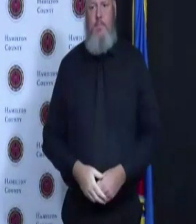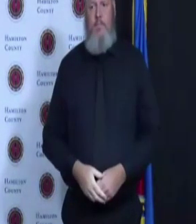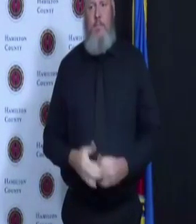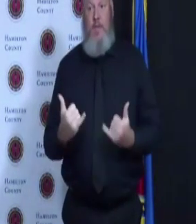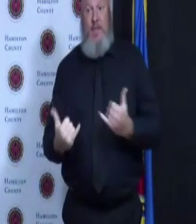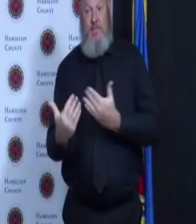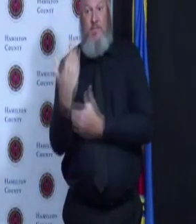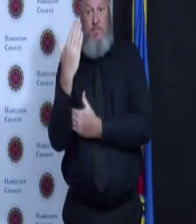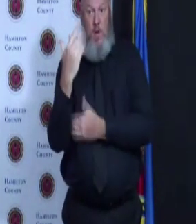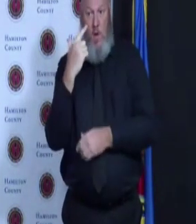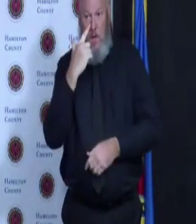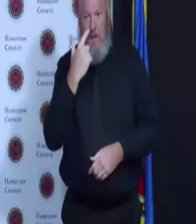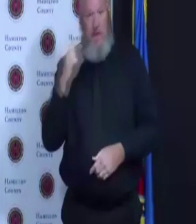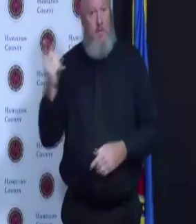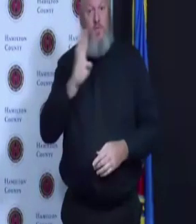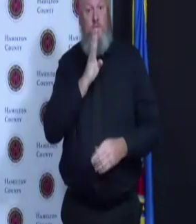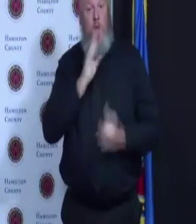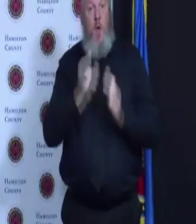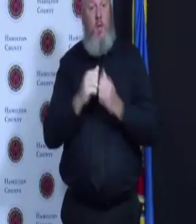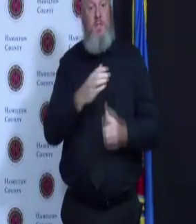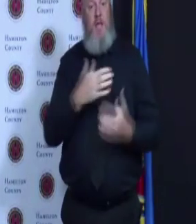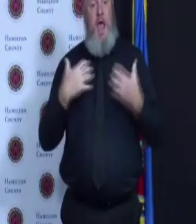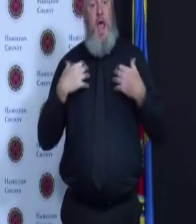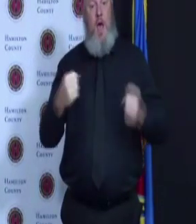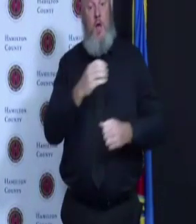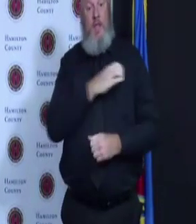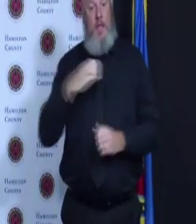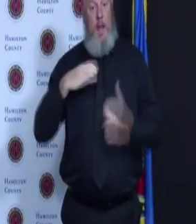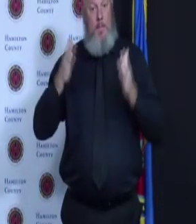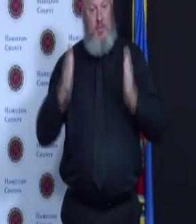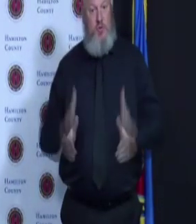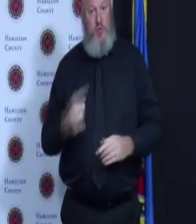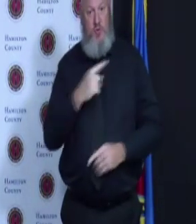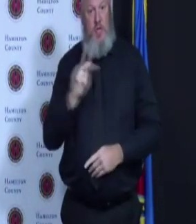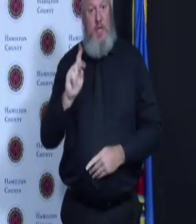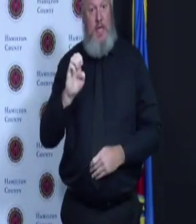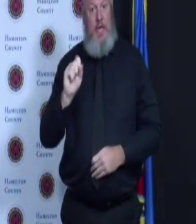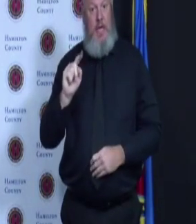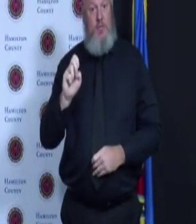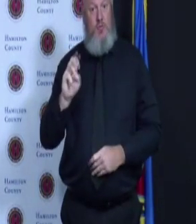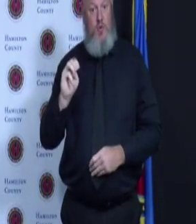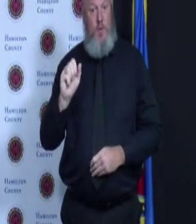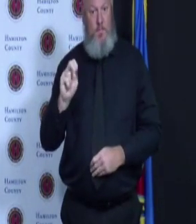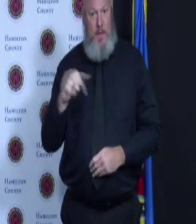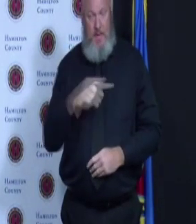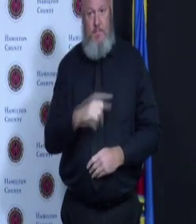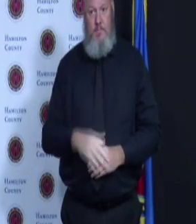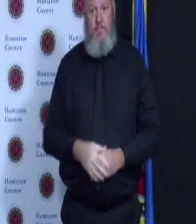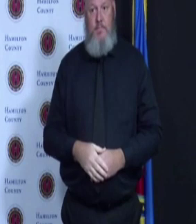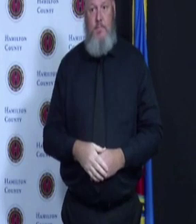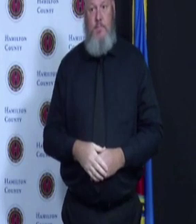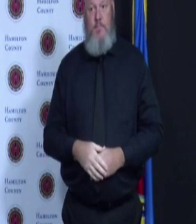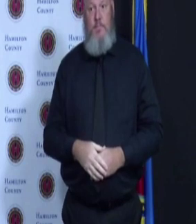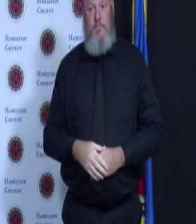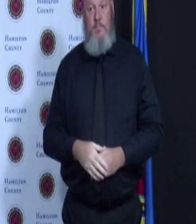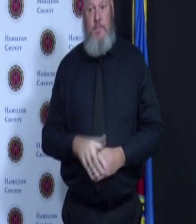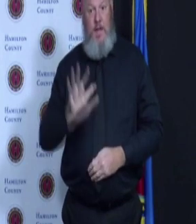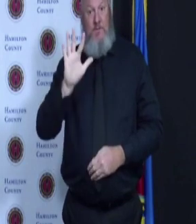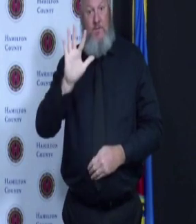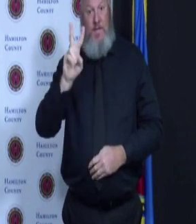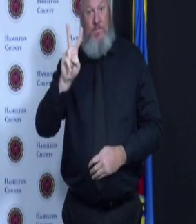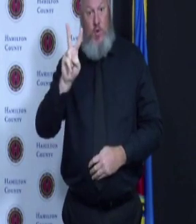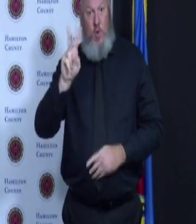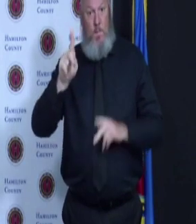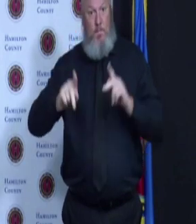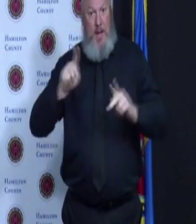the health commissioner, this morning. We have 52 individuals who have tested positive for COVID-19 in Hamilton County,